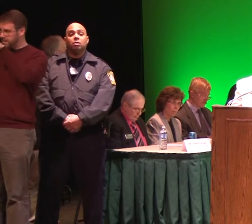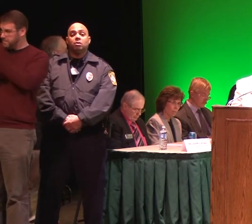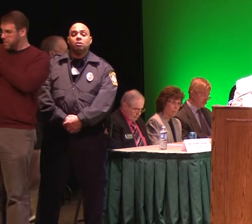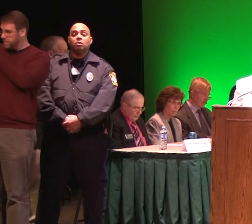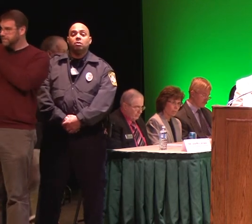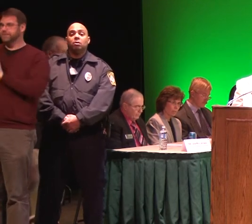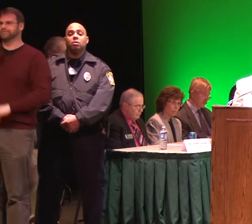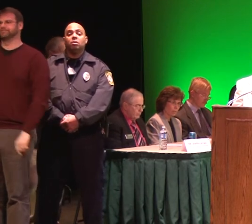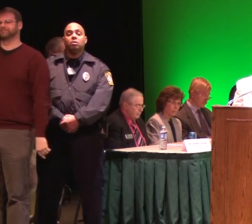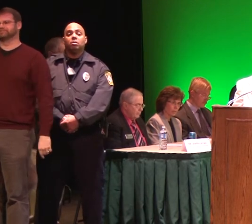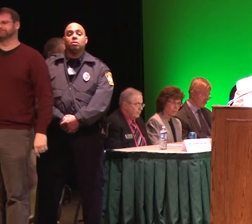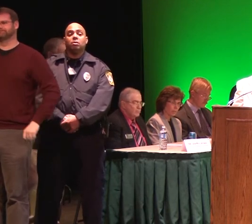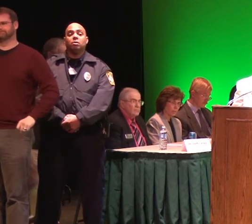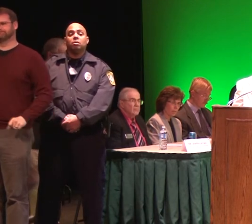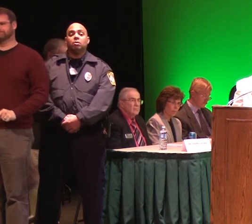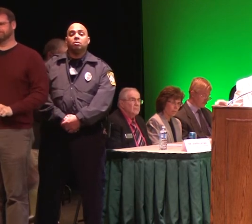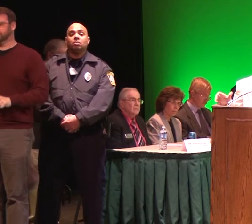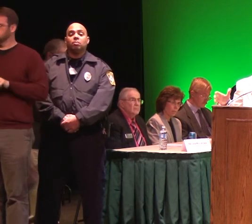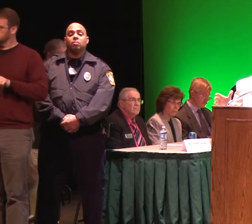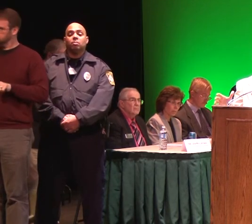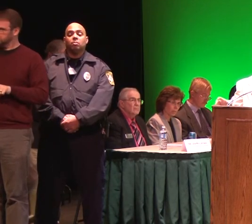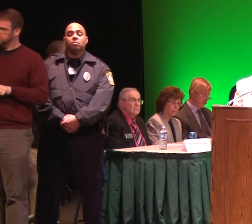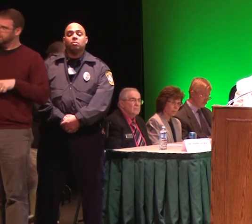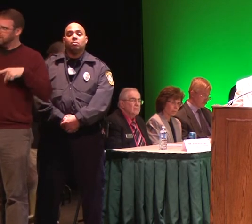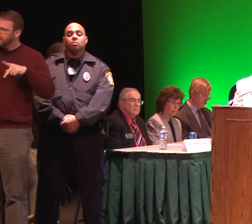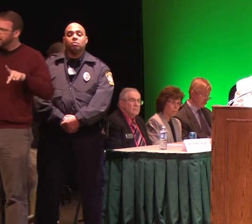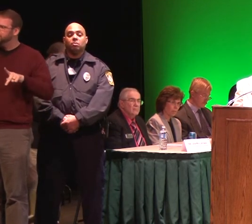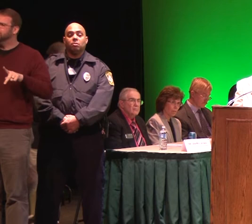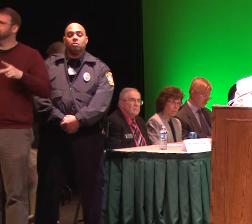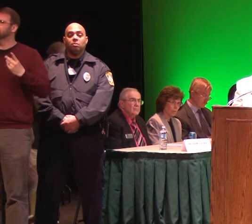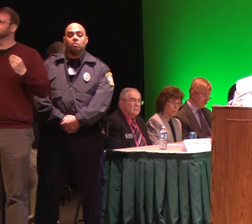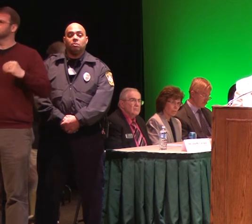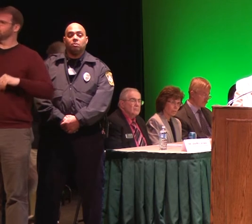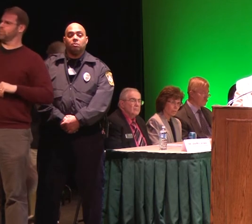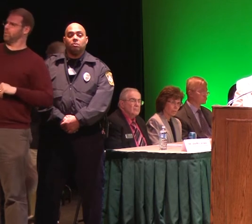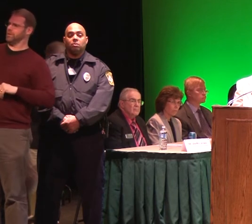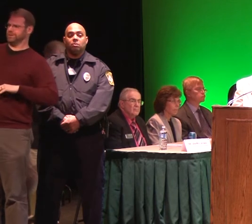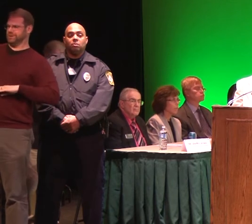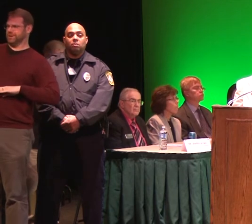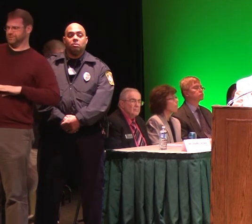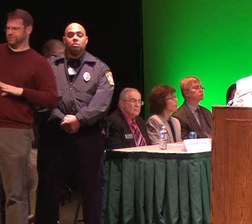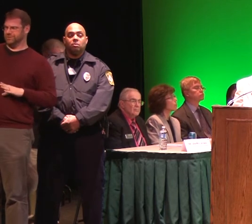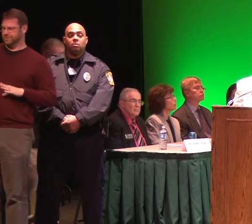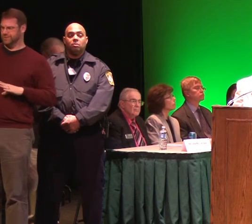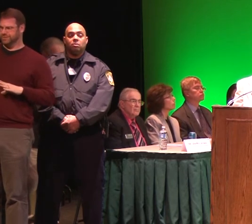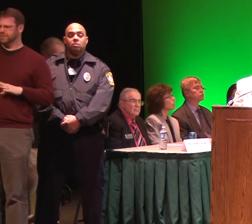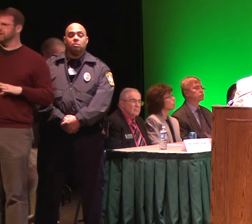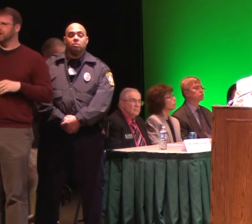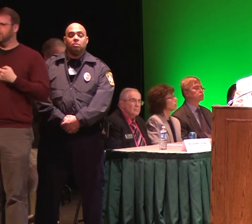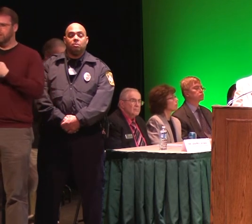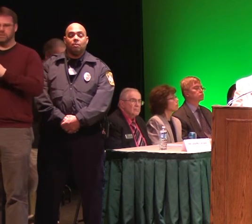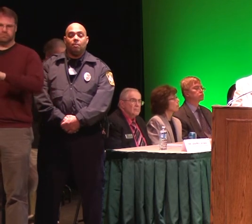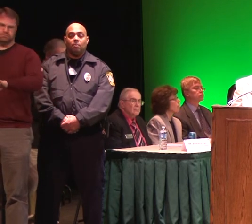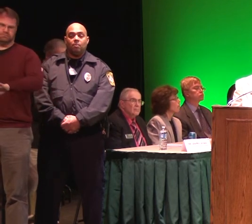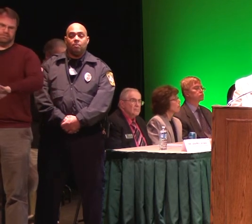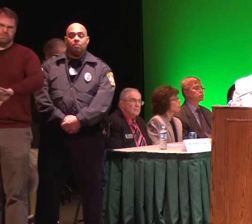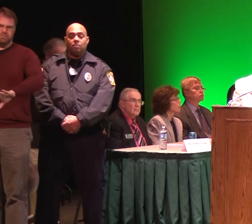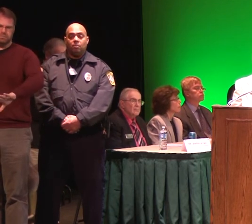pleasure of seeing him give one of his lectures a couple of decades ago.